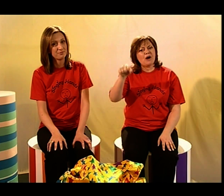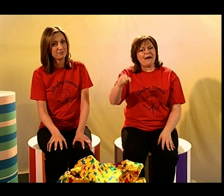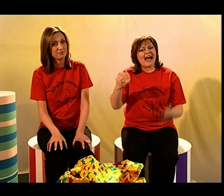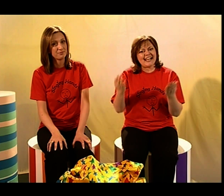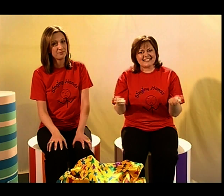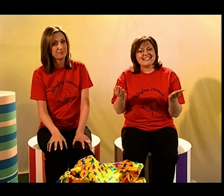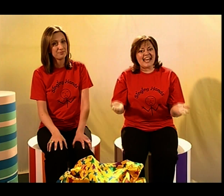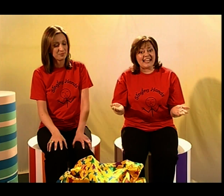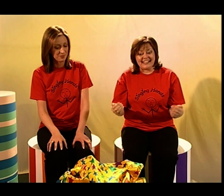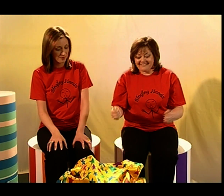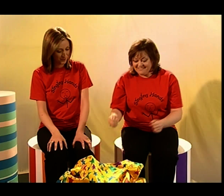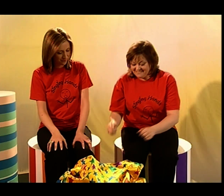bag today.